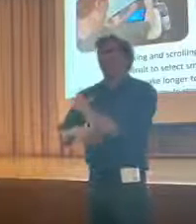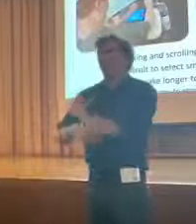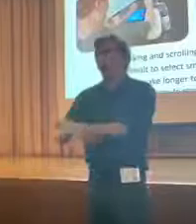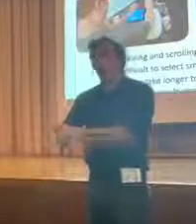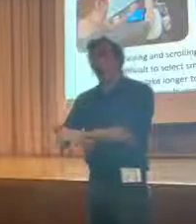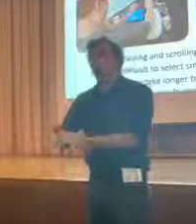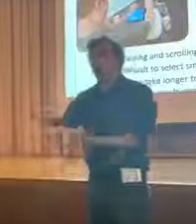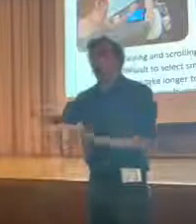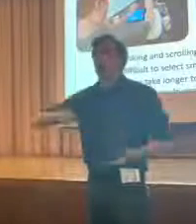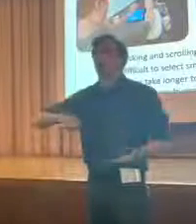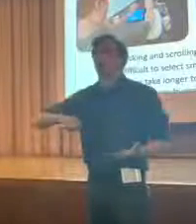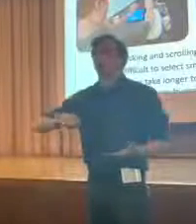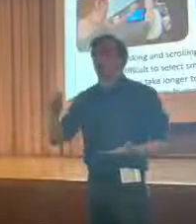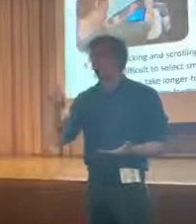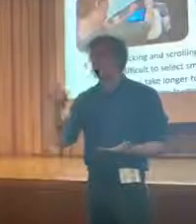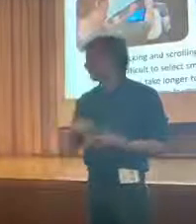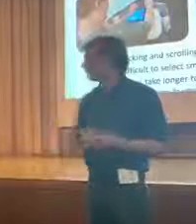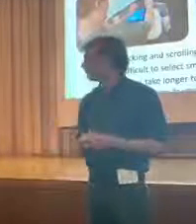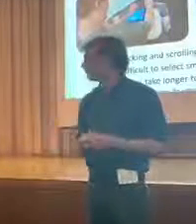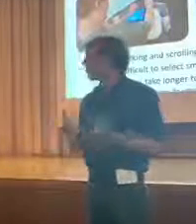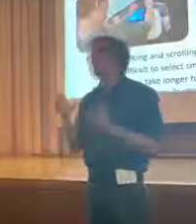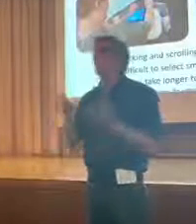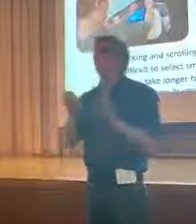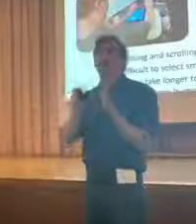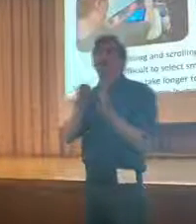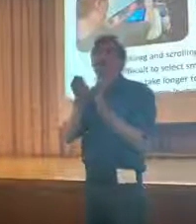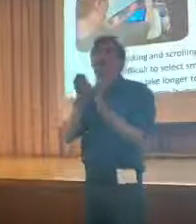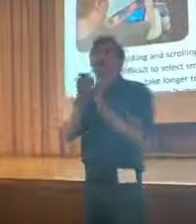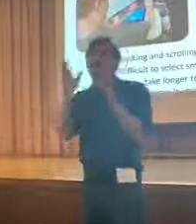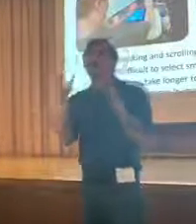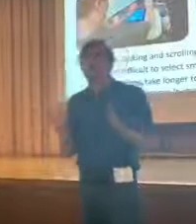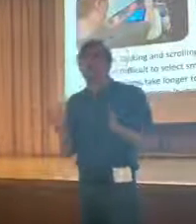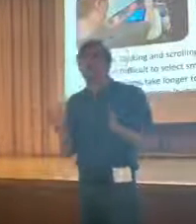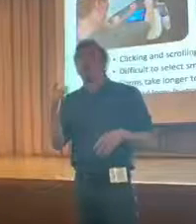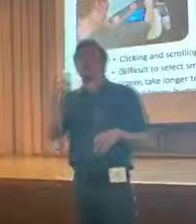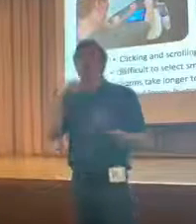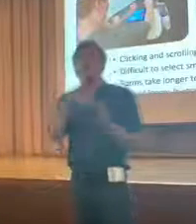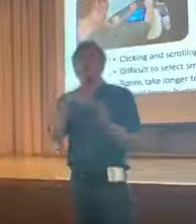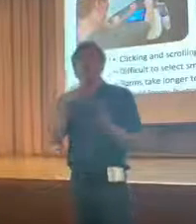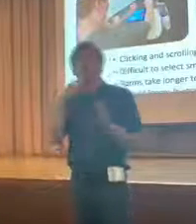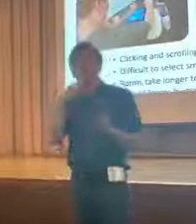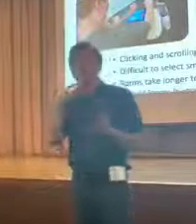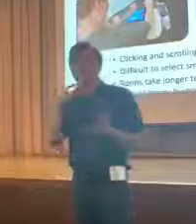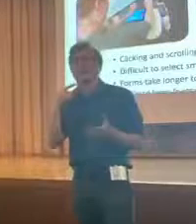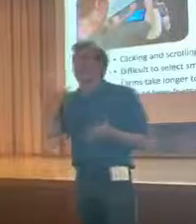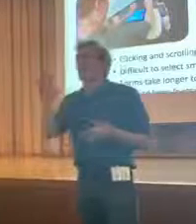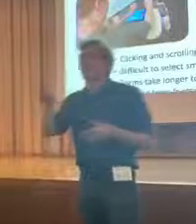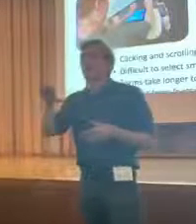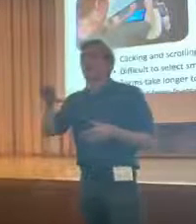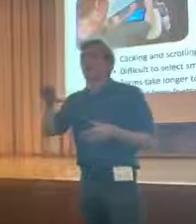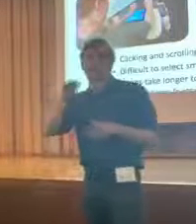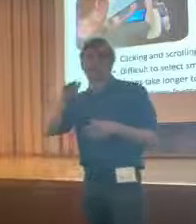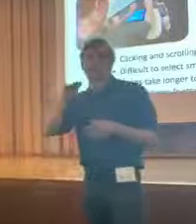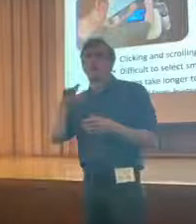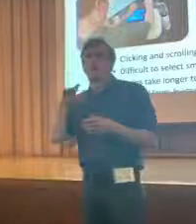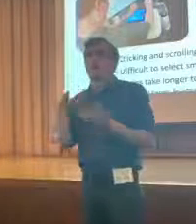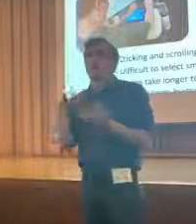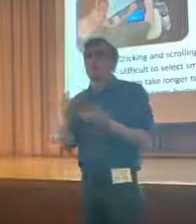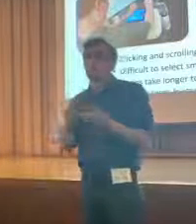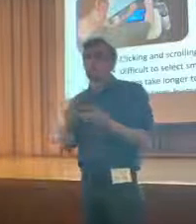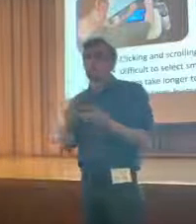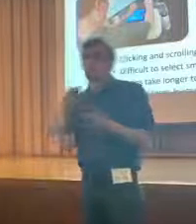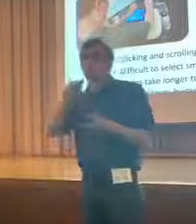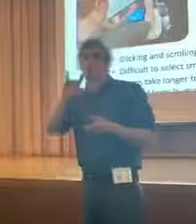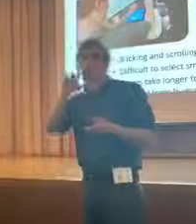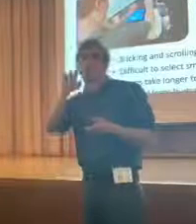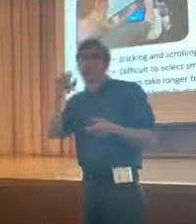when I hear that, because it's, you know, if you have to click a lot, and it's difficult to use your hands, that